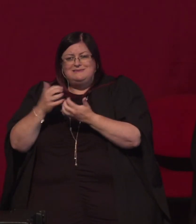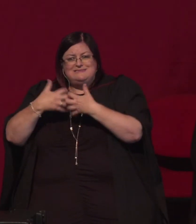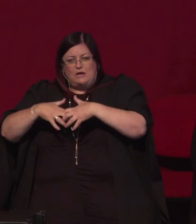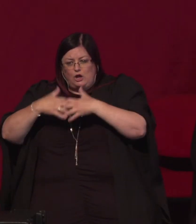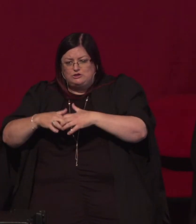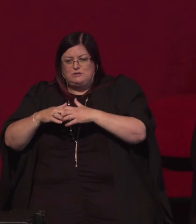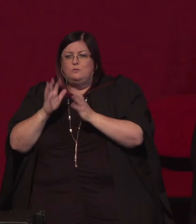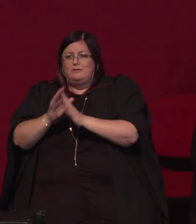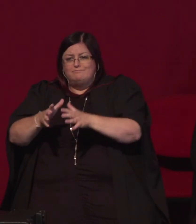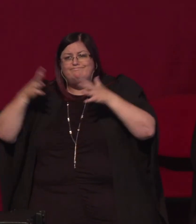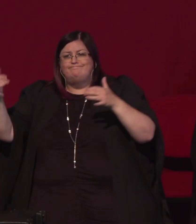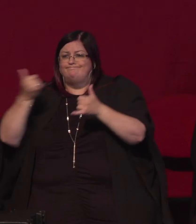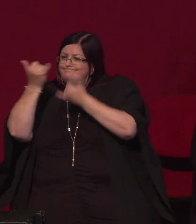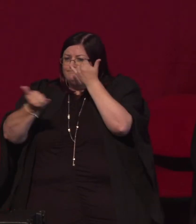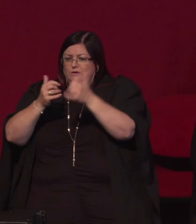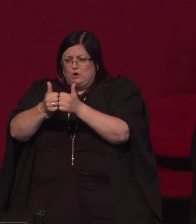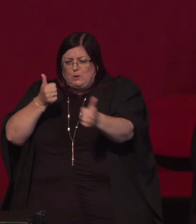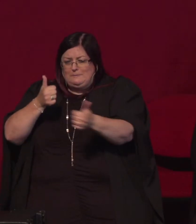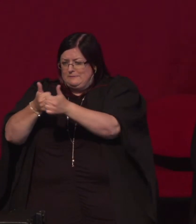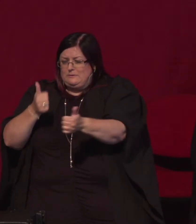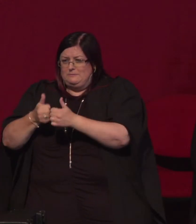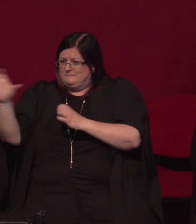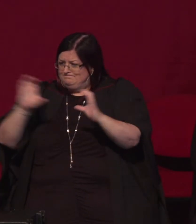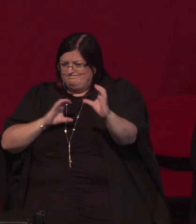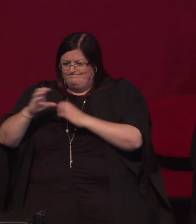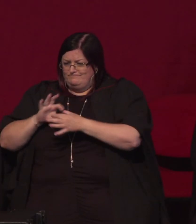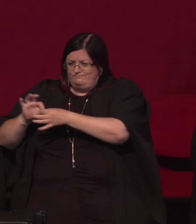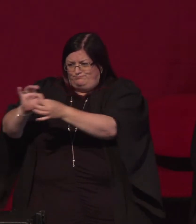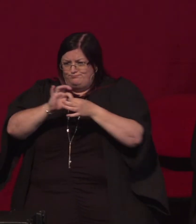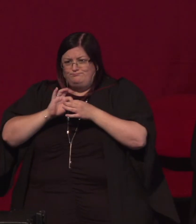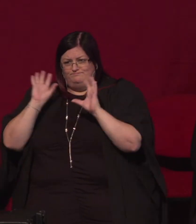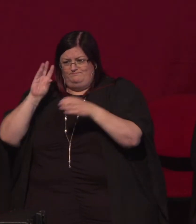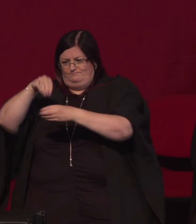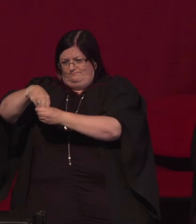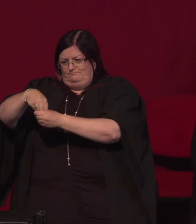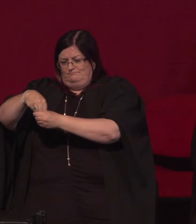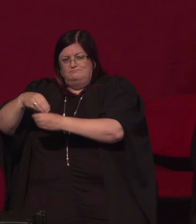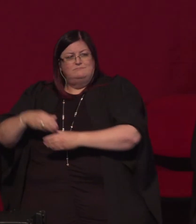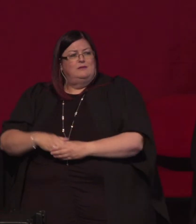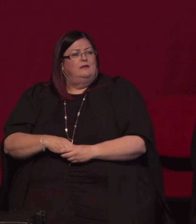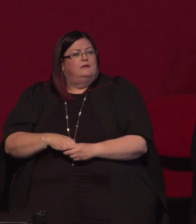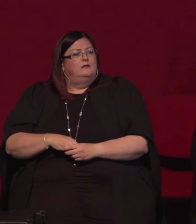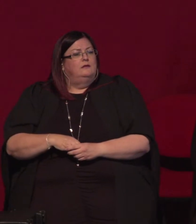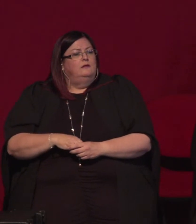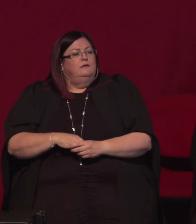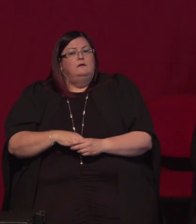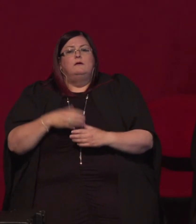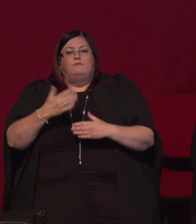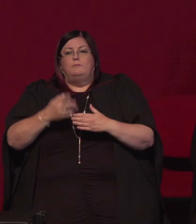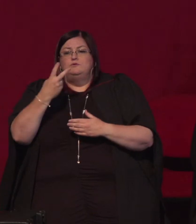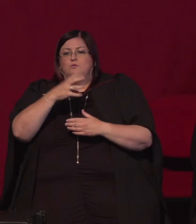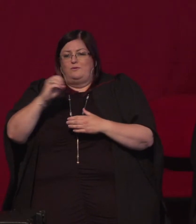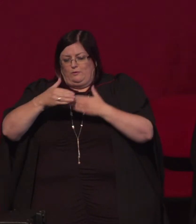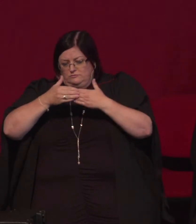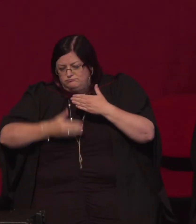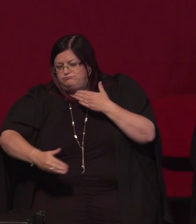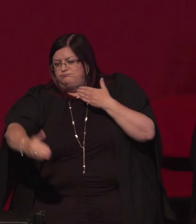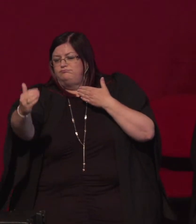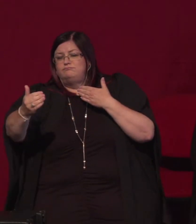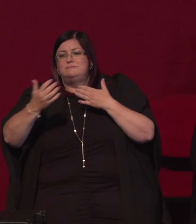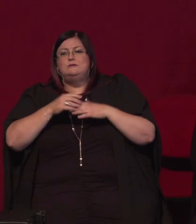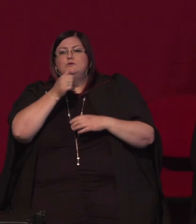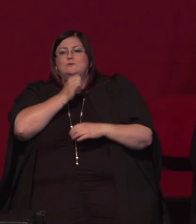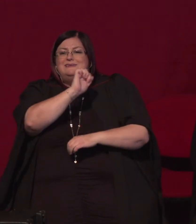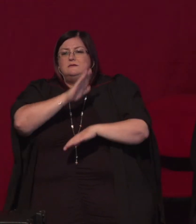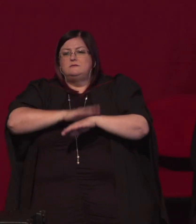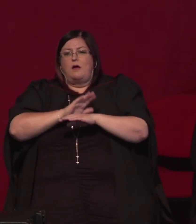major telecommunications companies and banks amongst its clients. Since 2000, he has devoted his time